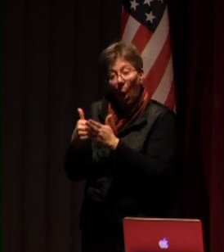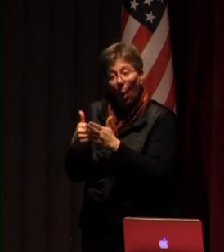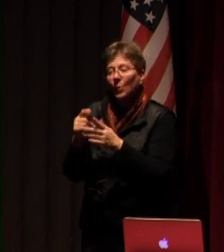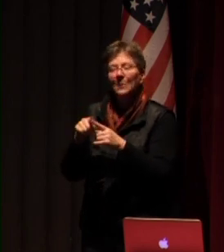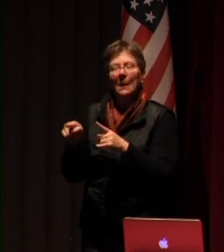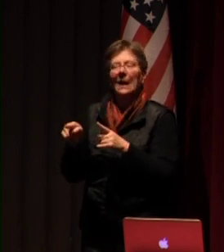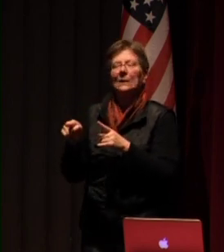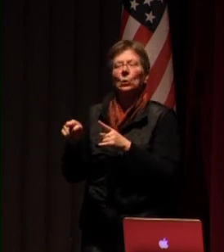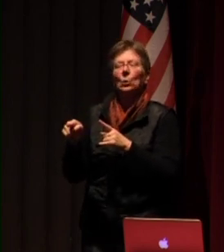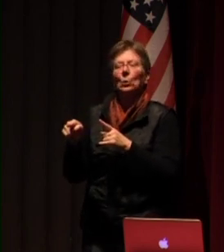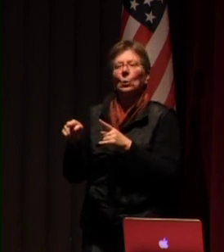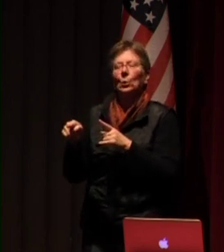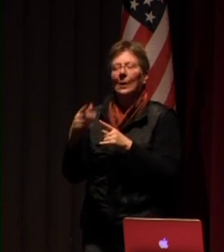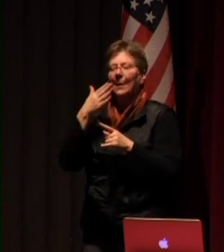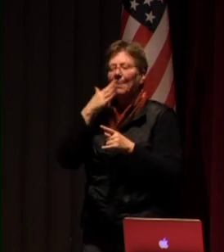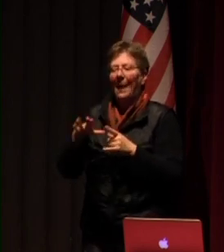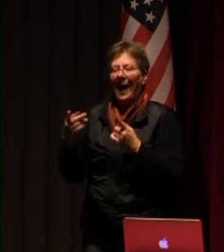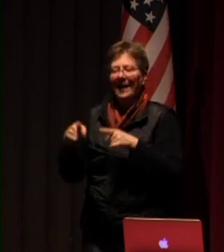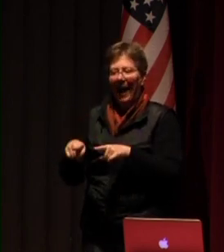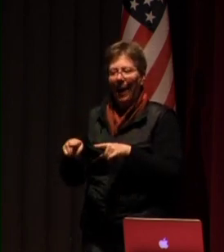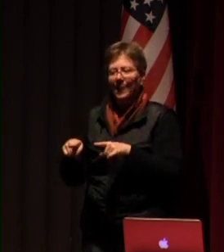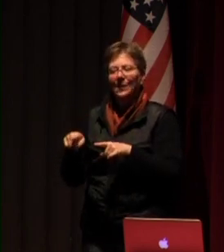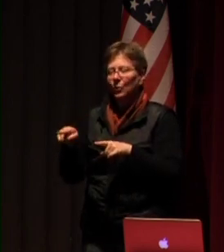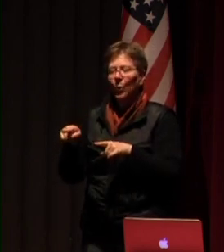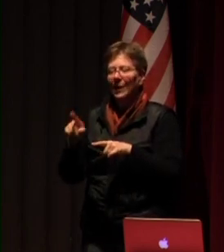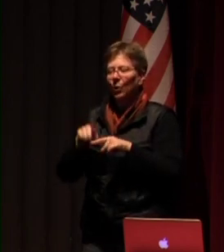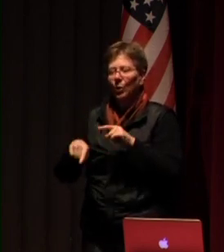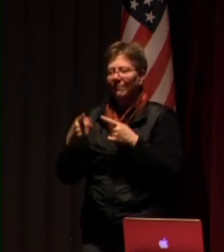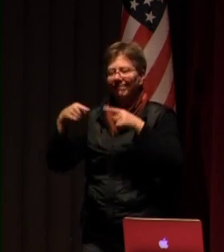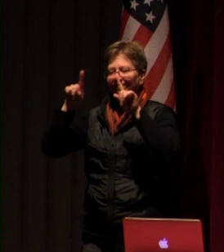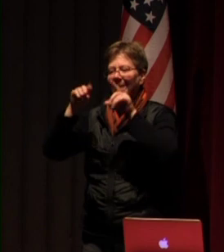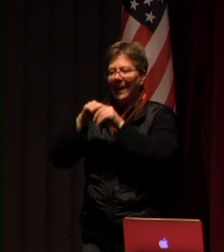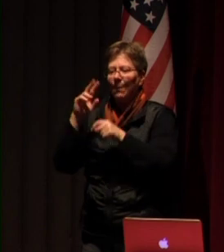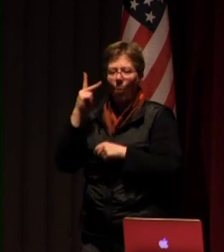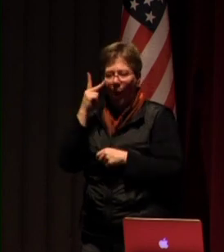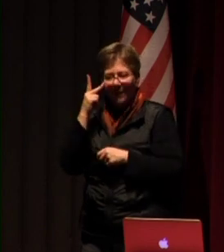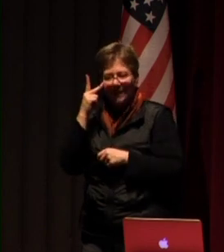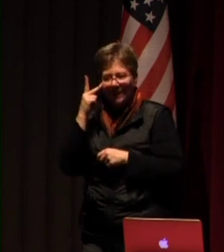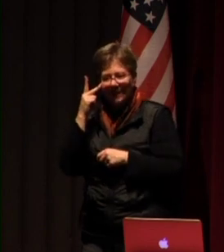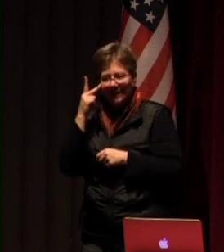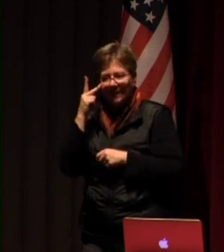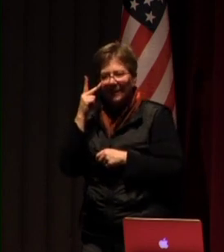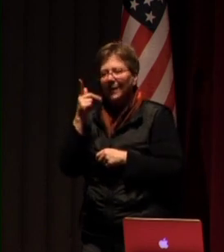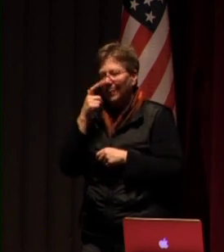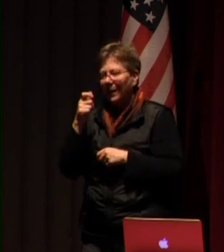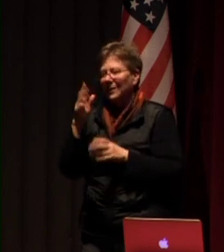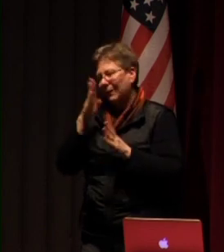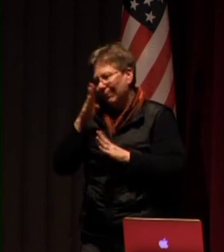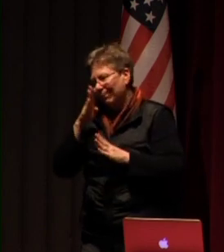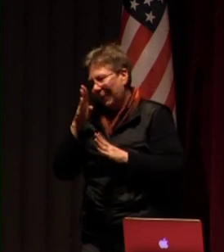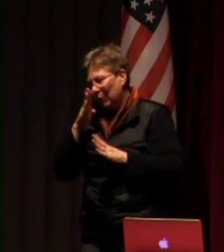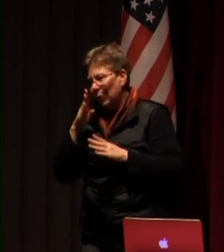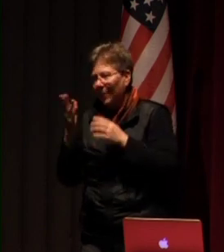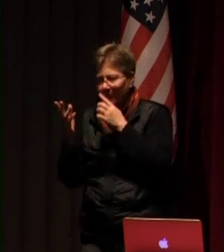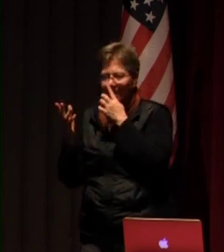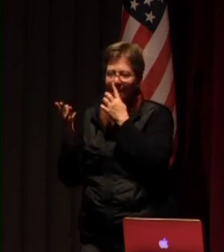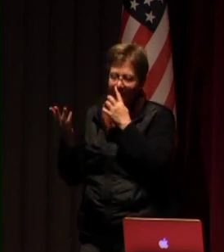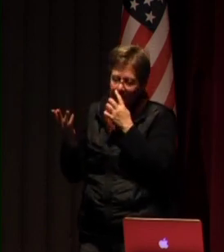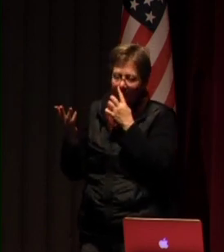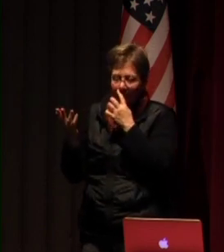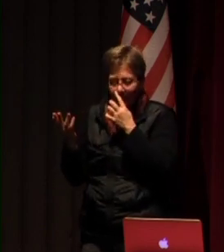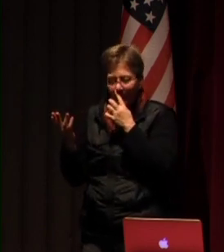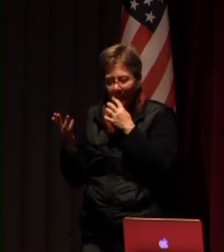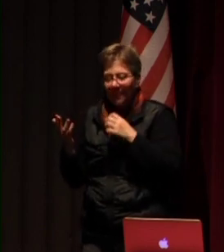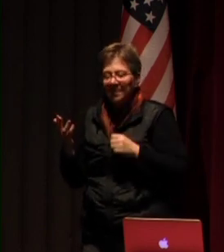took away from his reputation, and he wasn't able to make it into politics. So one could very easily imagine the kind of alternate, you know, sort of course of events